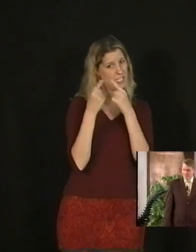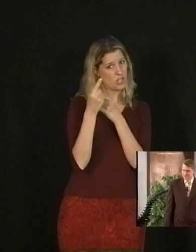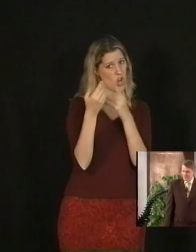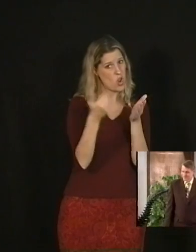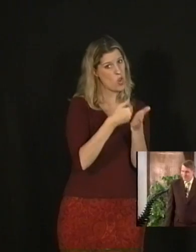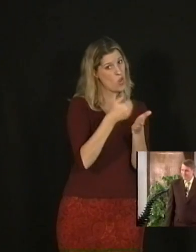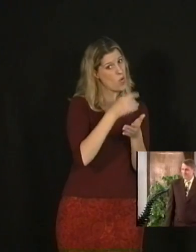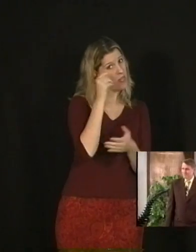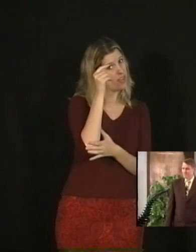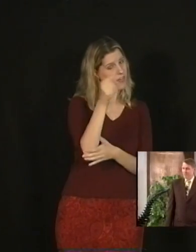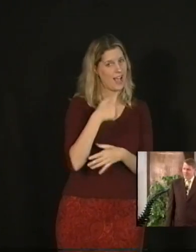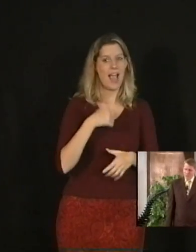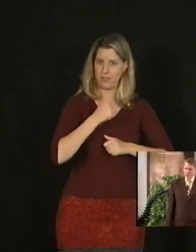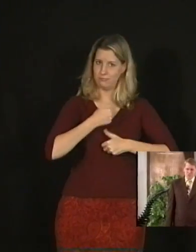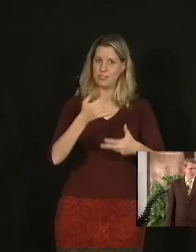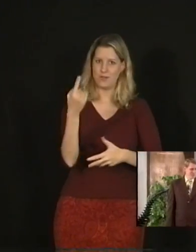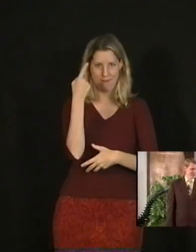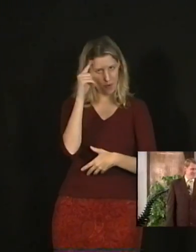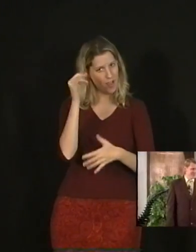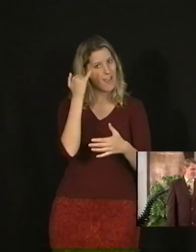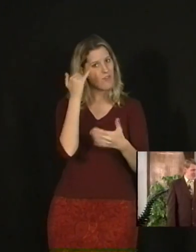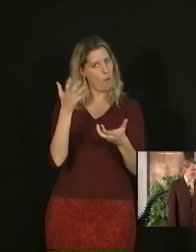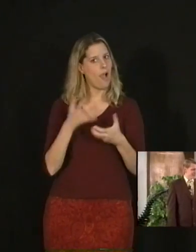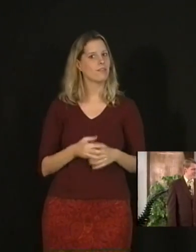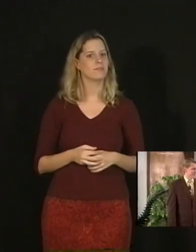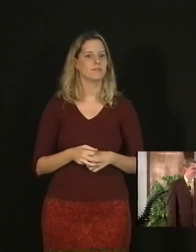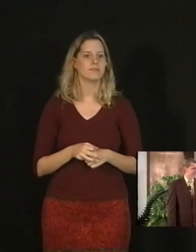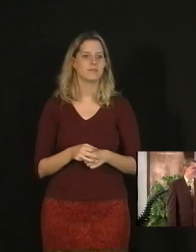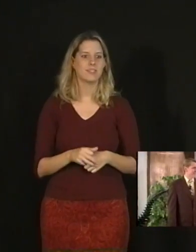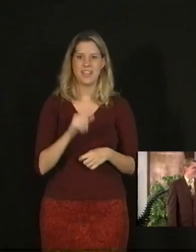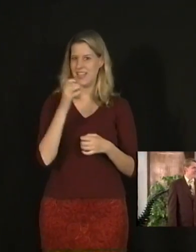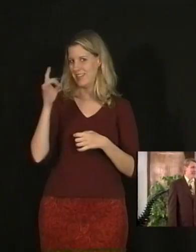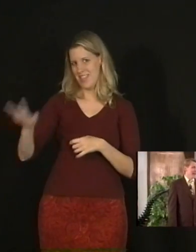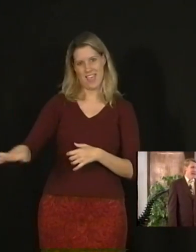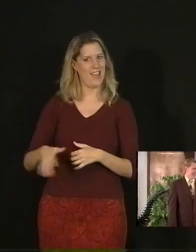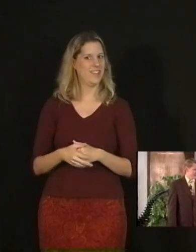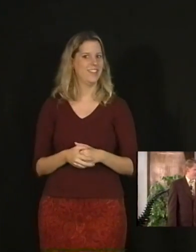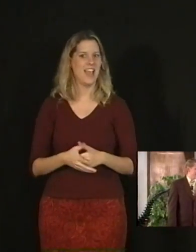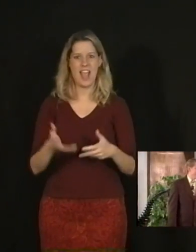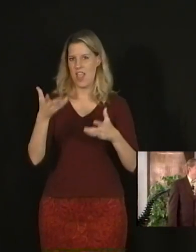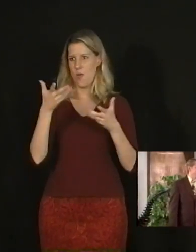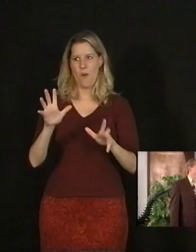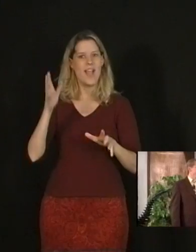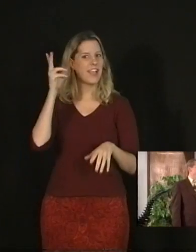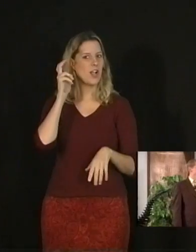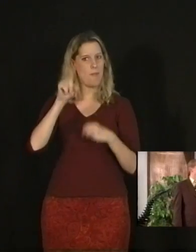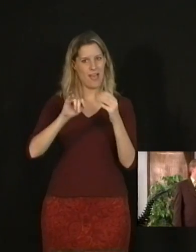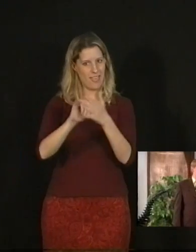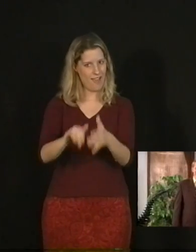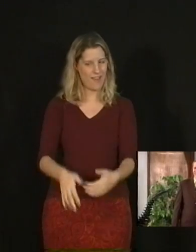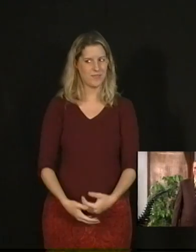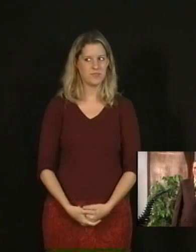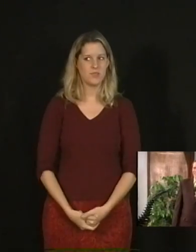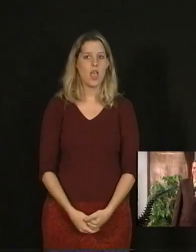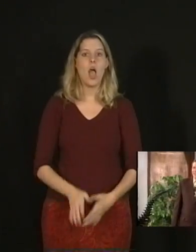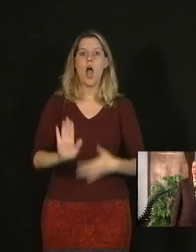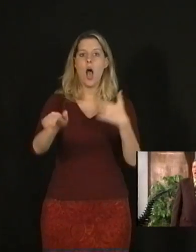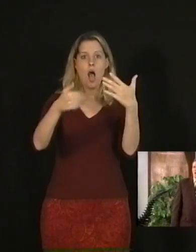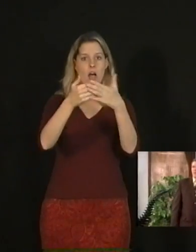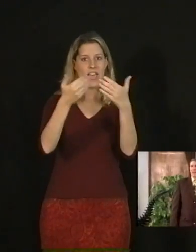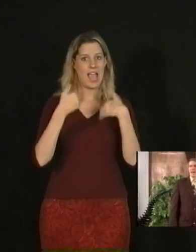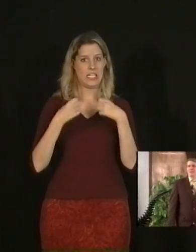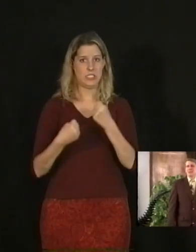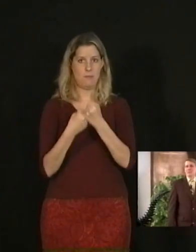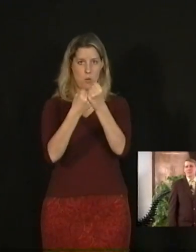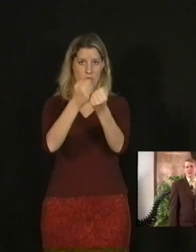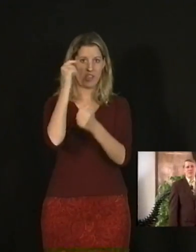new theory. I could suggest one for you, if you'd like. He did not like. He don't want to hear about it, okay?